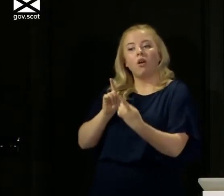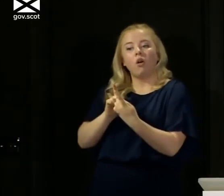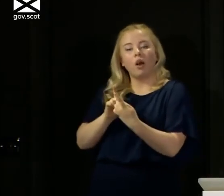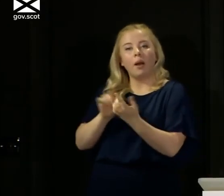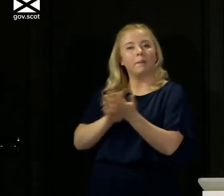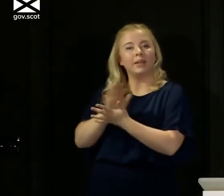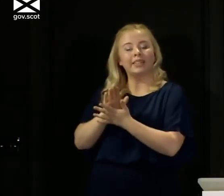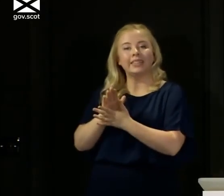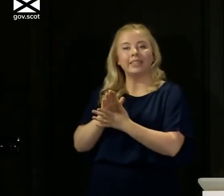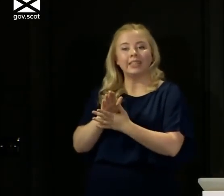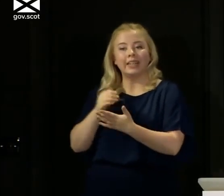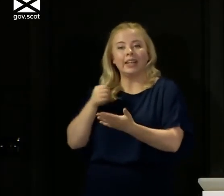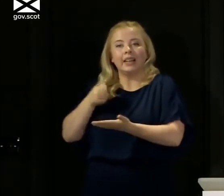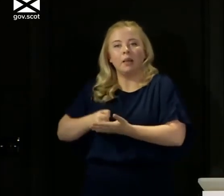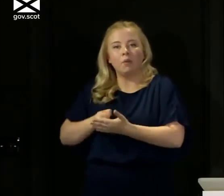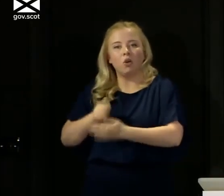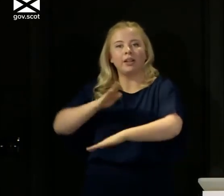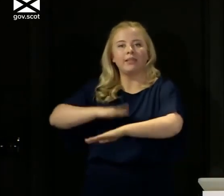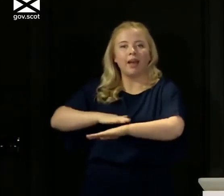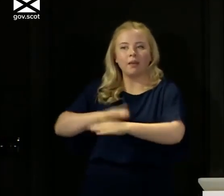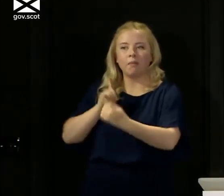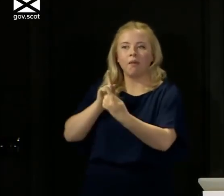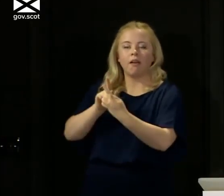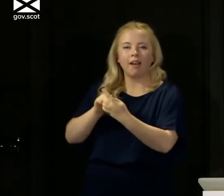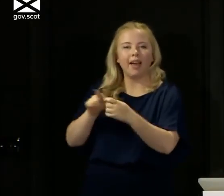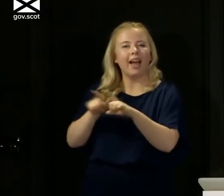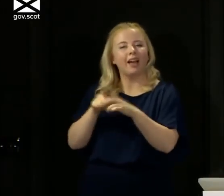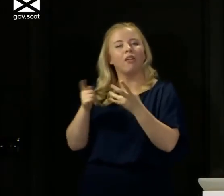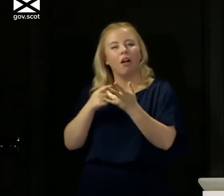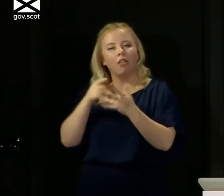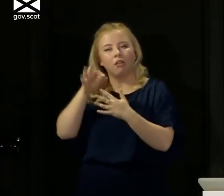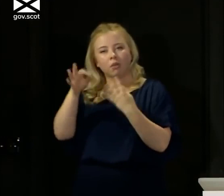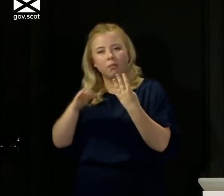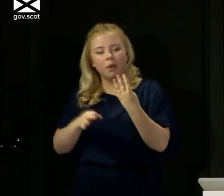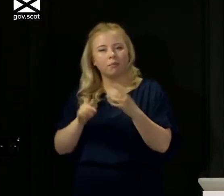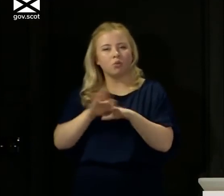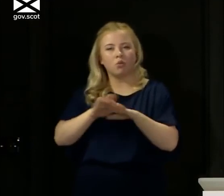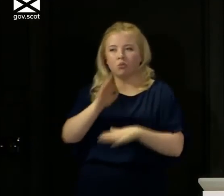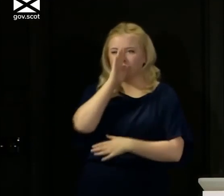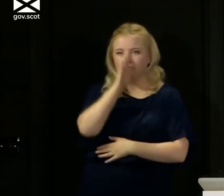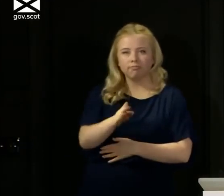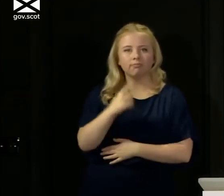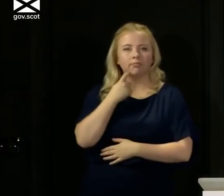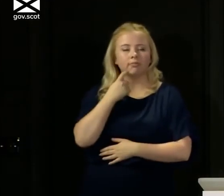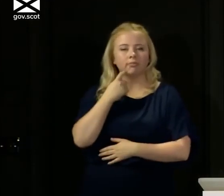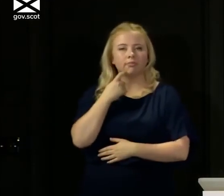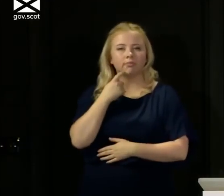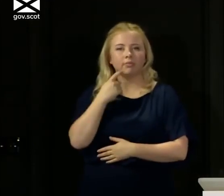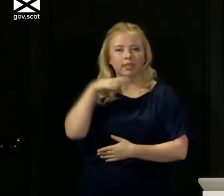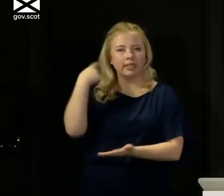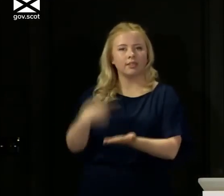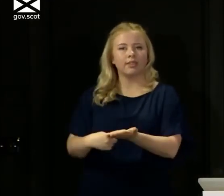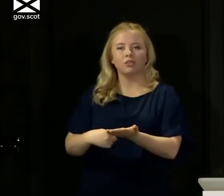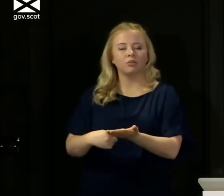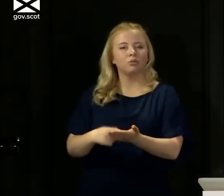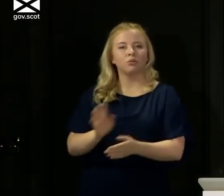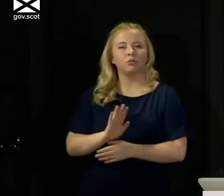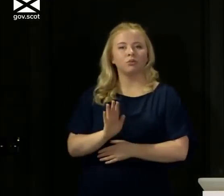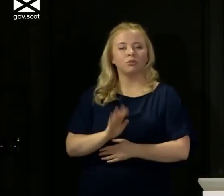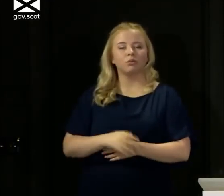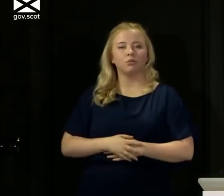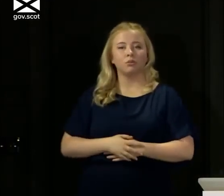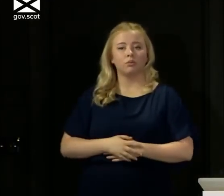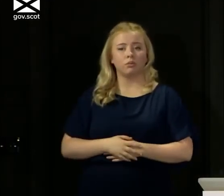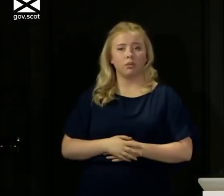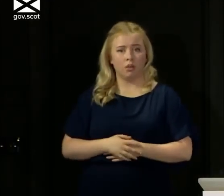implications for the time and the other measures you have to take. So this is not a straightforward calculation or judgment to make.